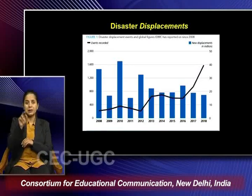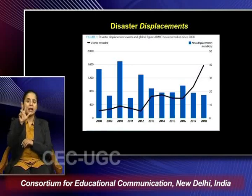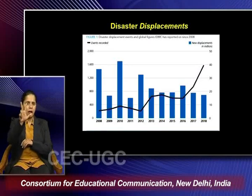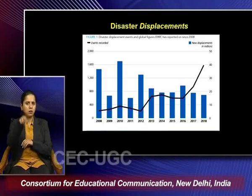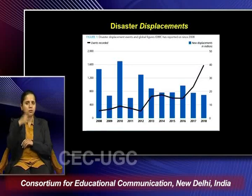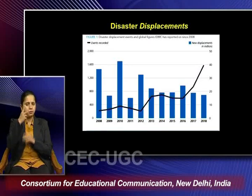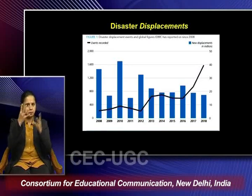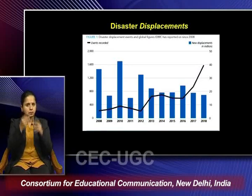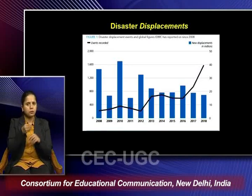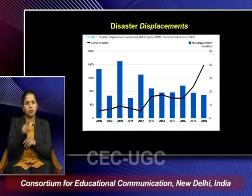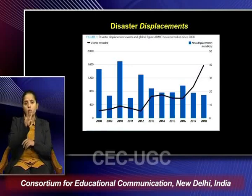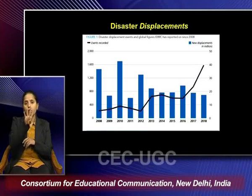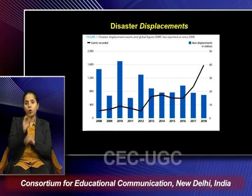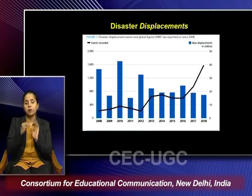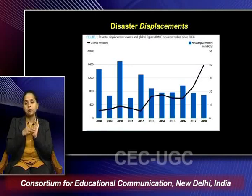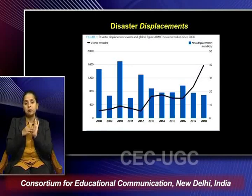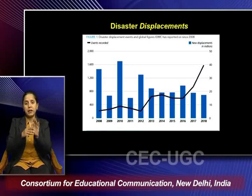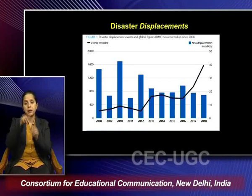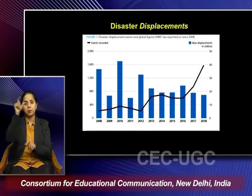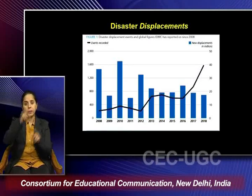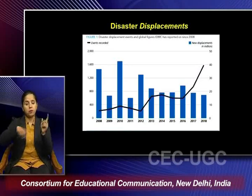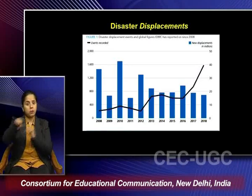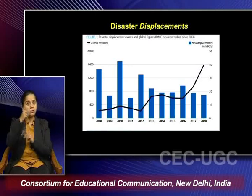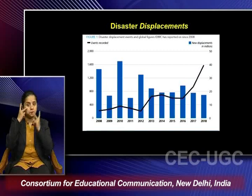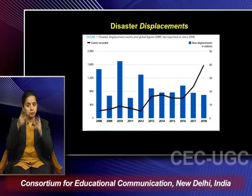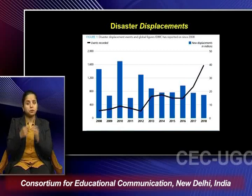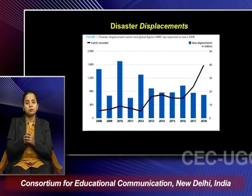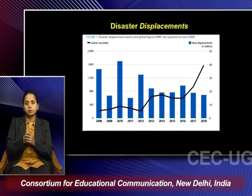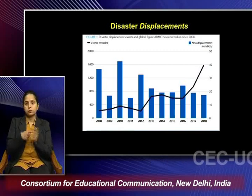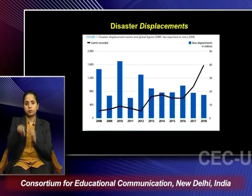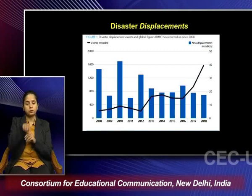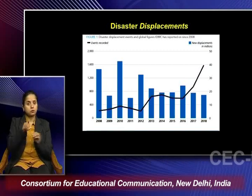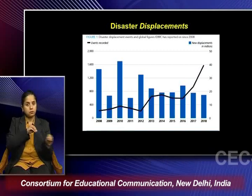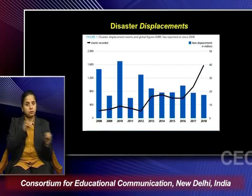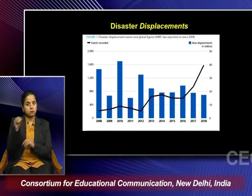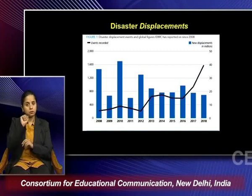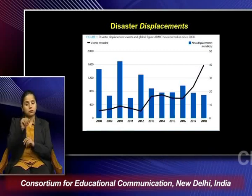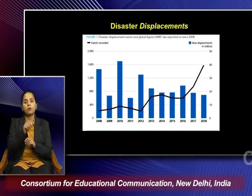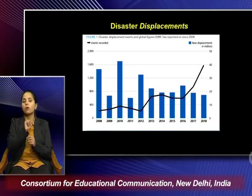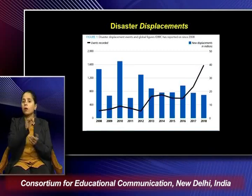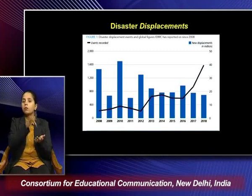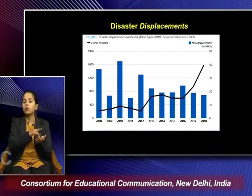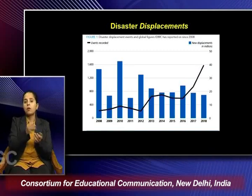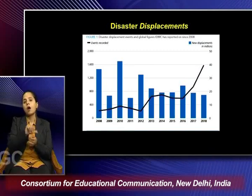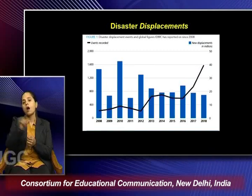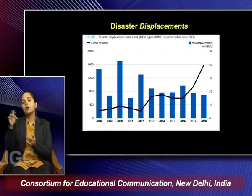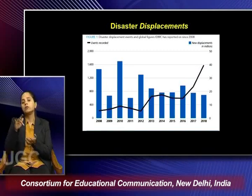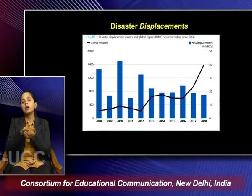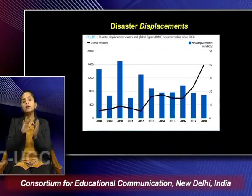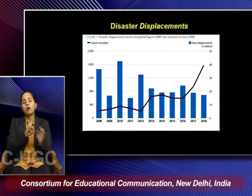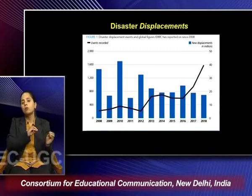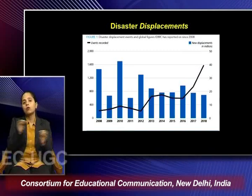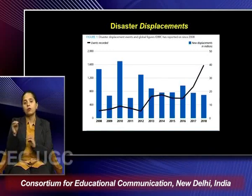that roughly 40 million people have been made to move out from their native places to some other places because